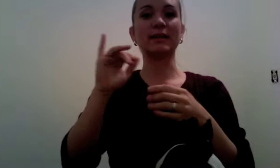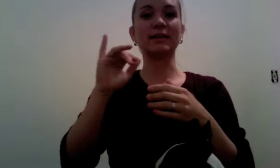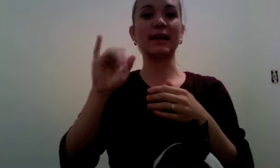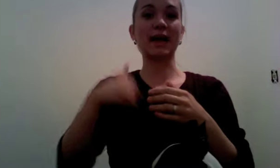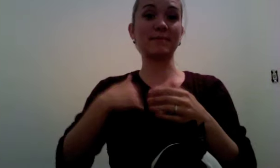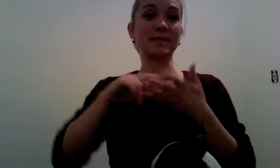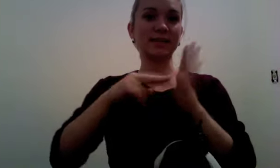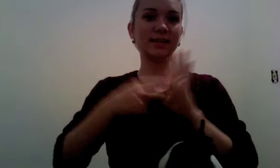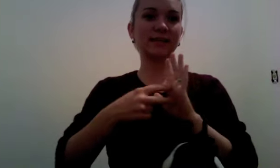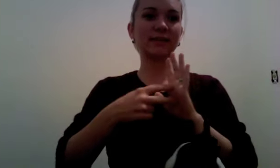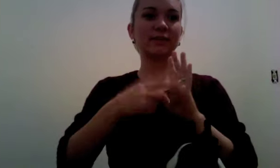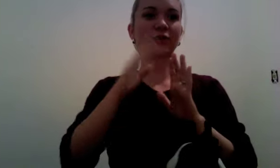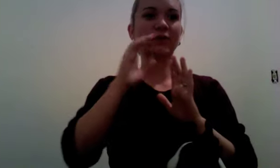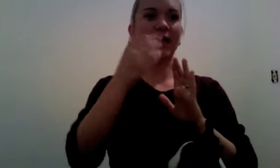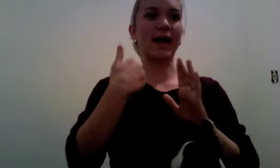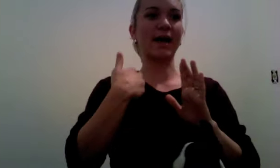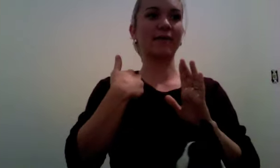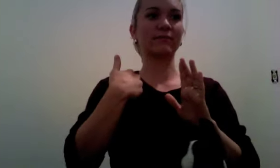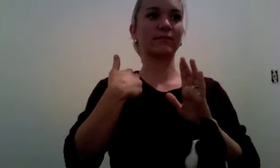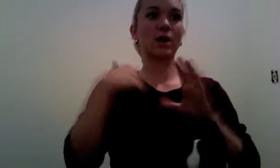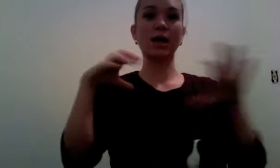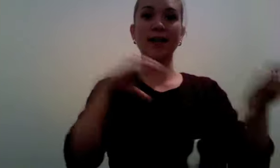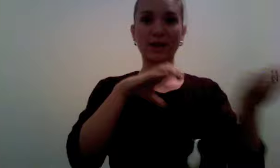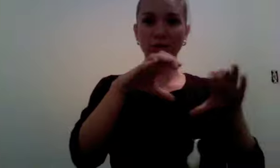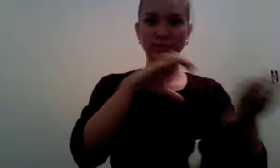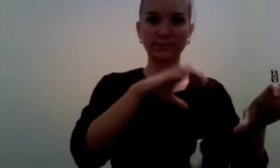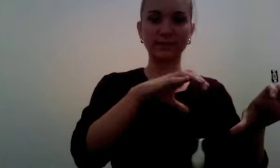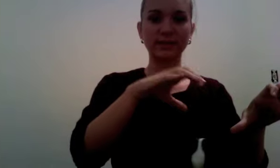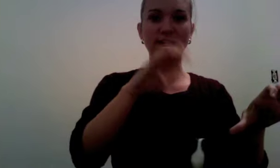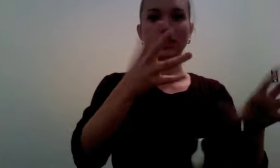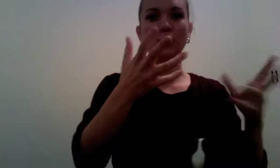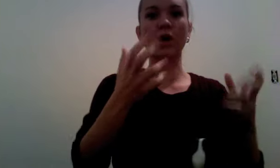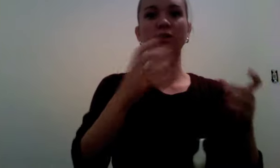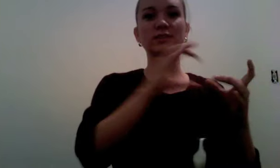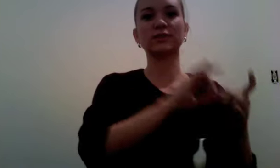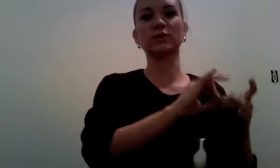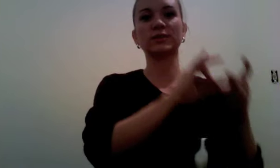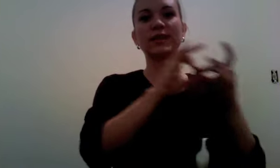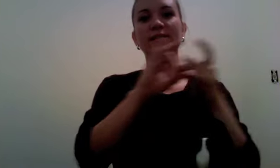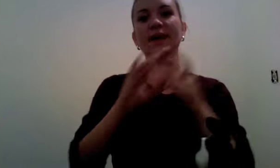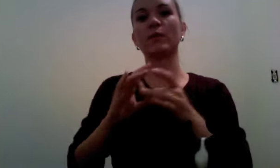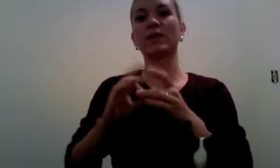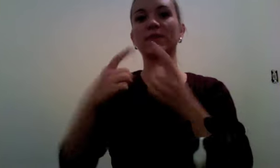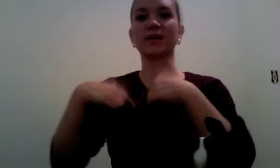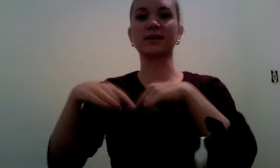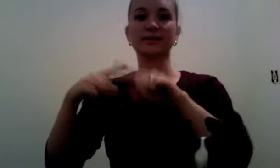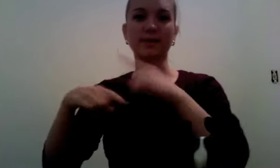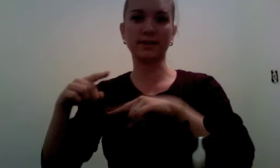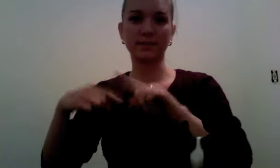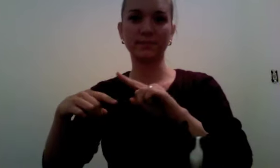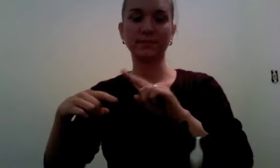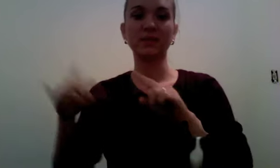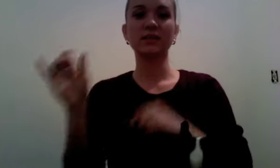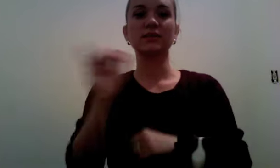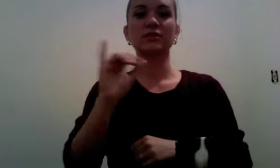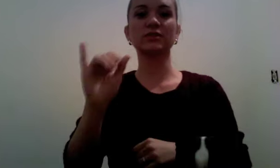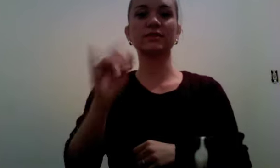I mean, you're going to have an action, and you want to associate that with a sign. Just like